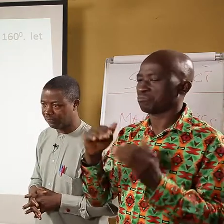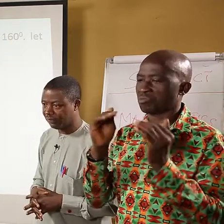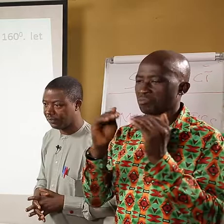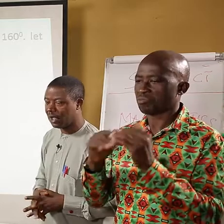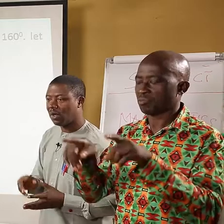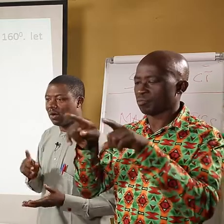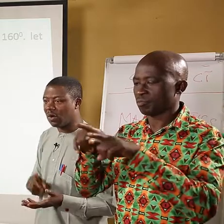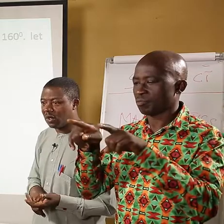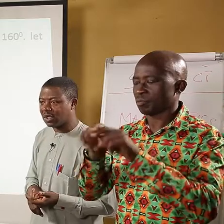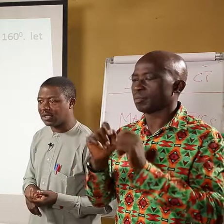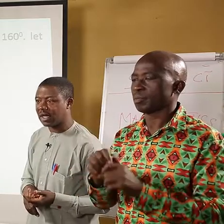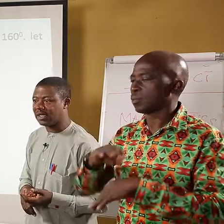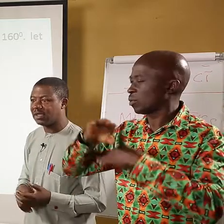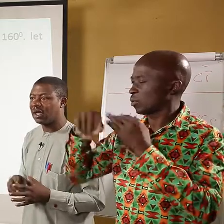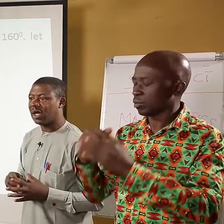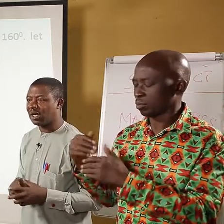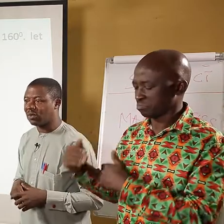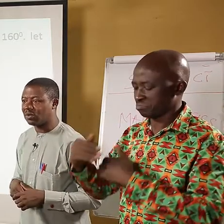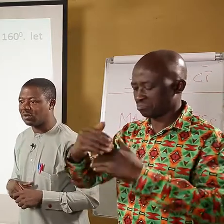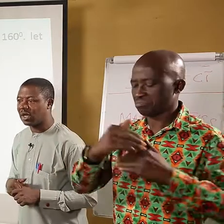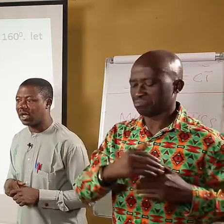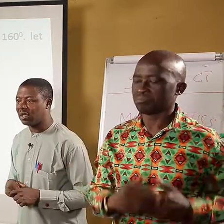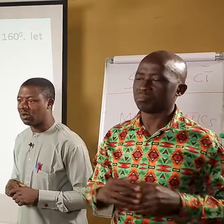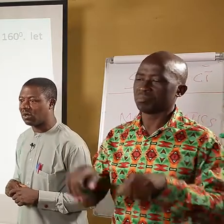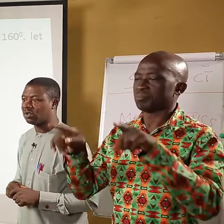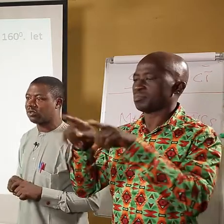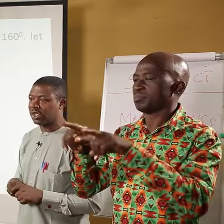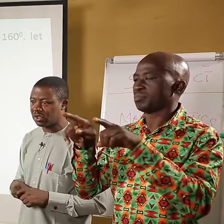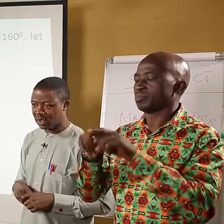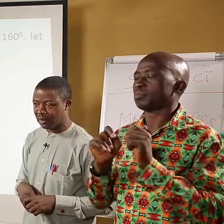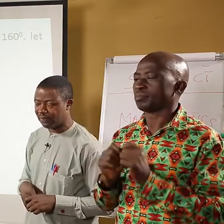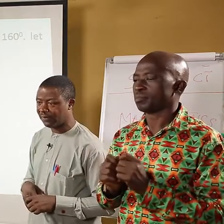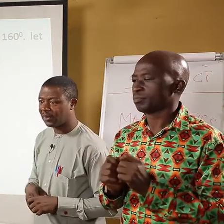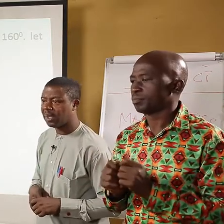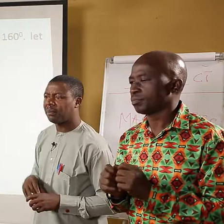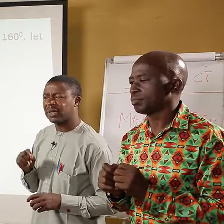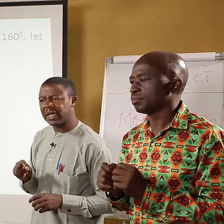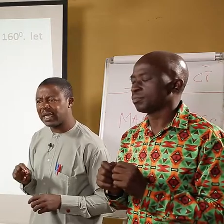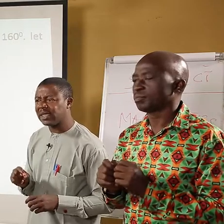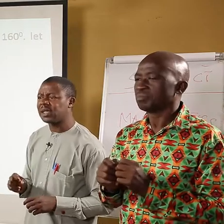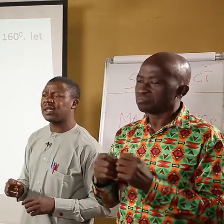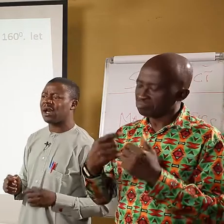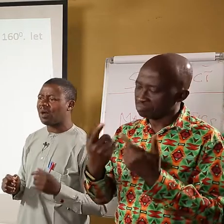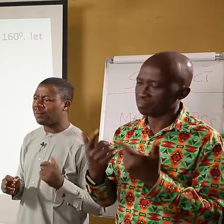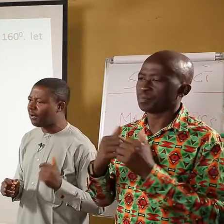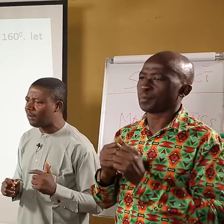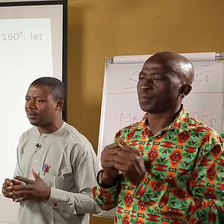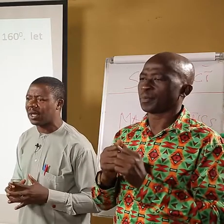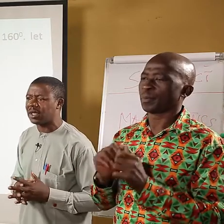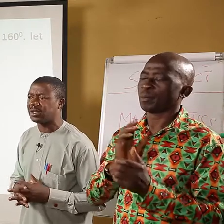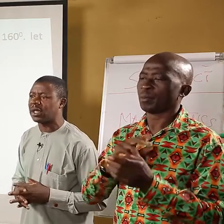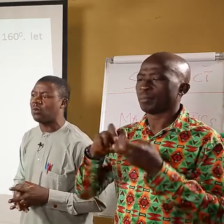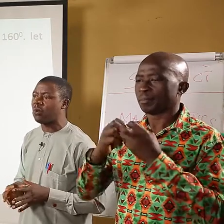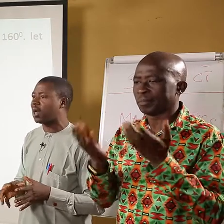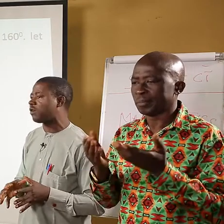other. All the sides and angles are equals to each other. But then our problem